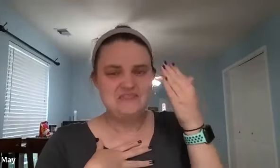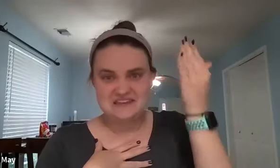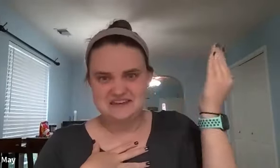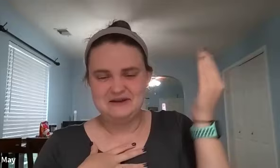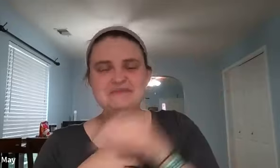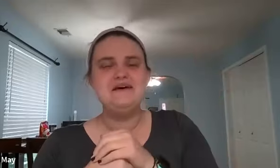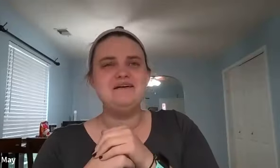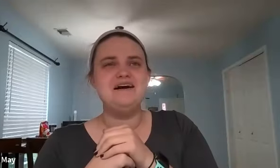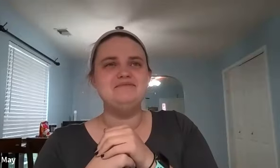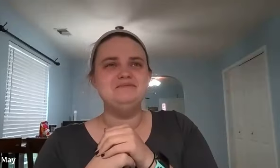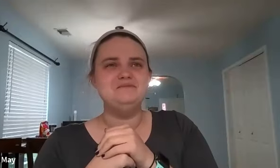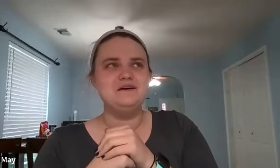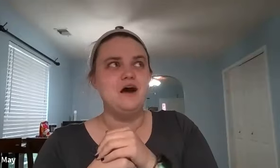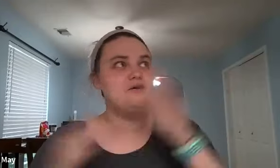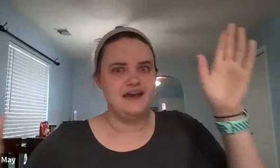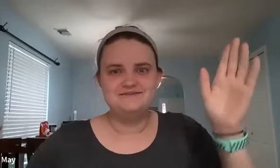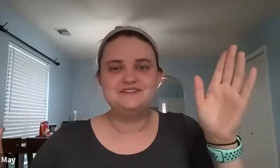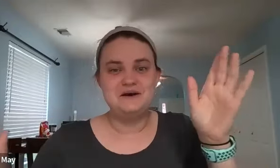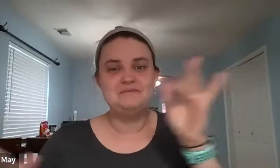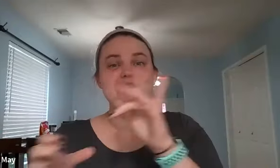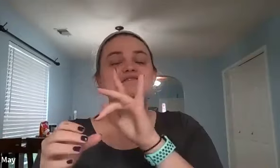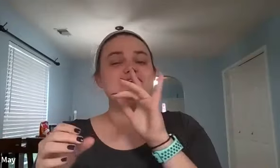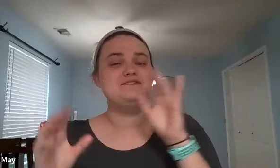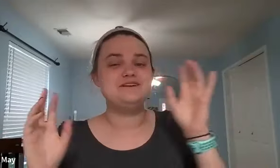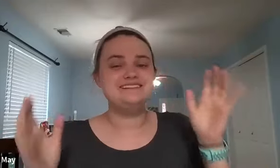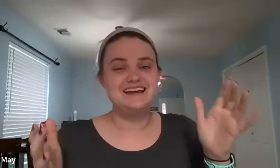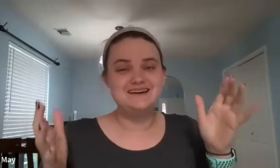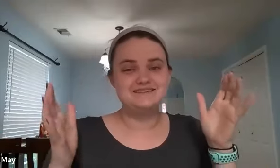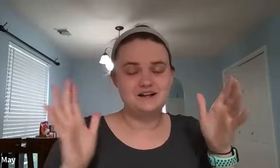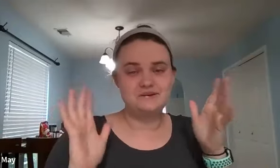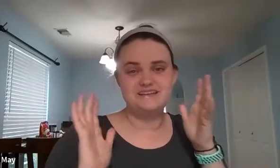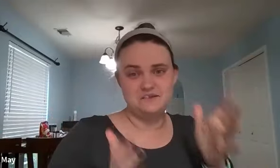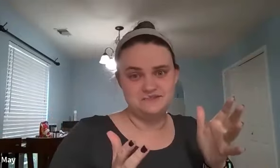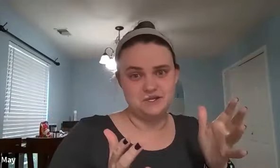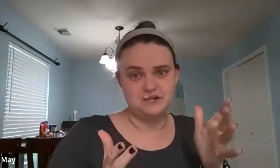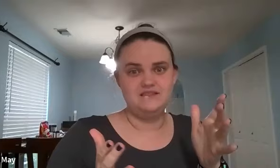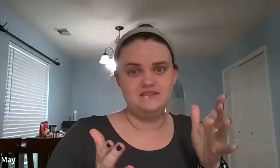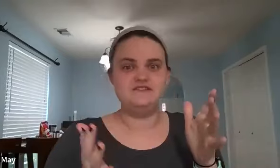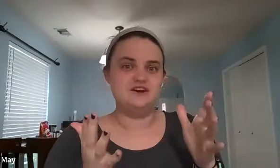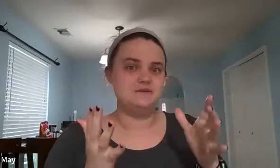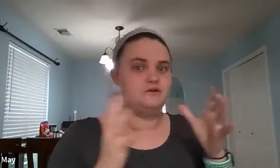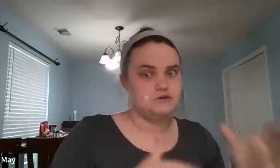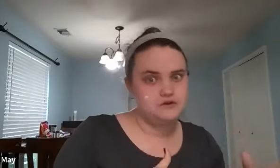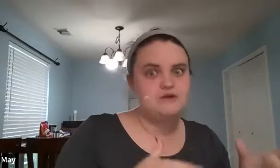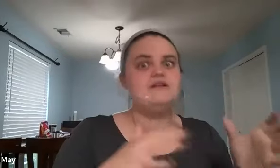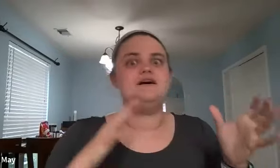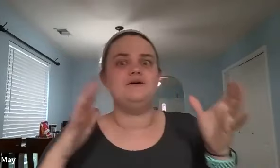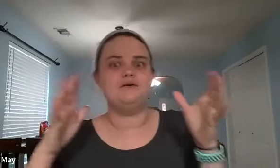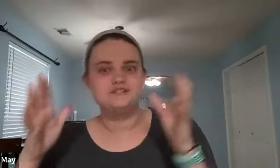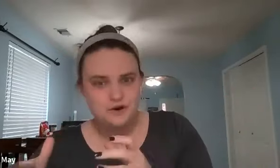Thank you. Oh yeah. So for if you're gonna talk about types of soda, like if you're talking about Coca-Cola or